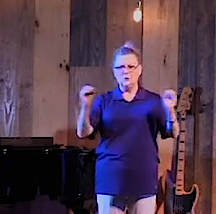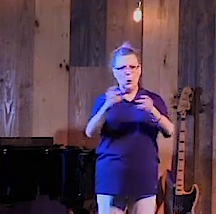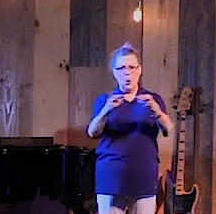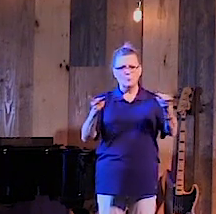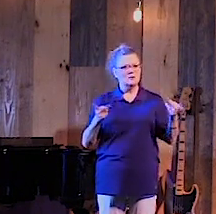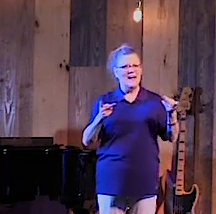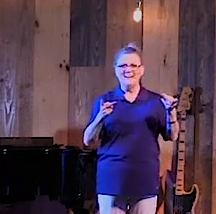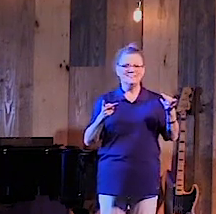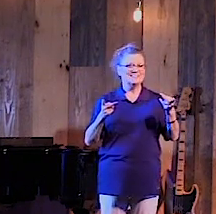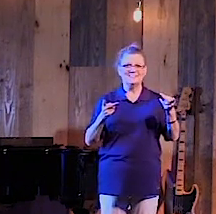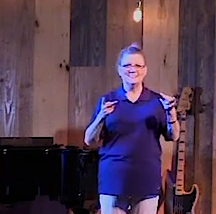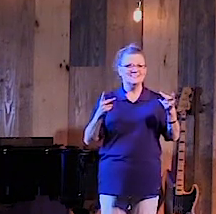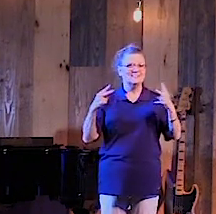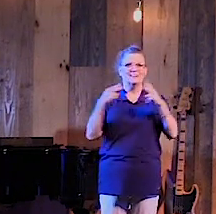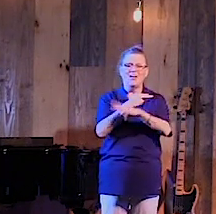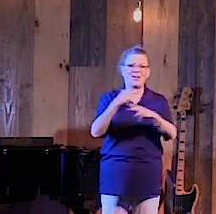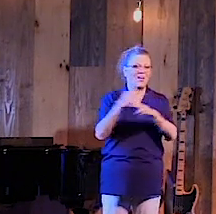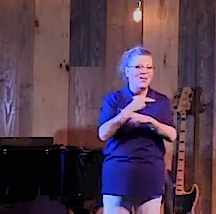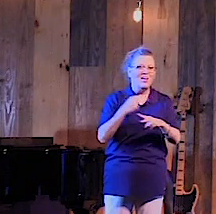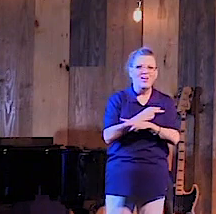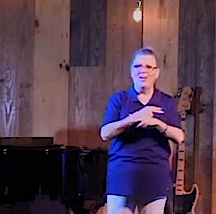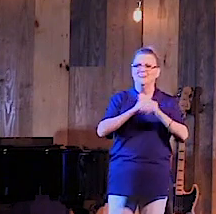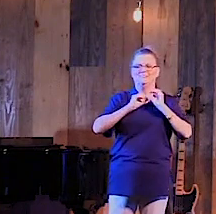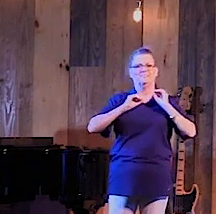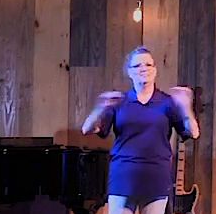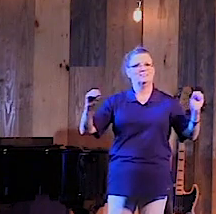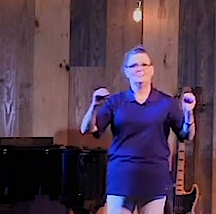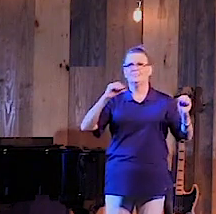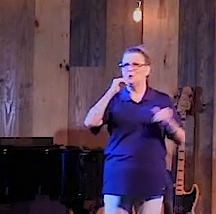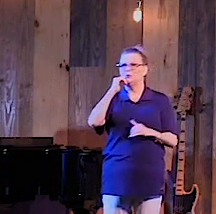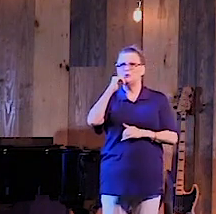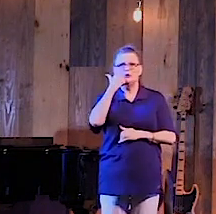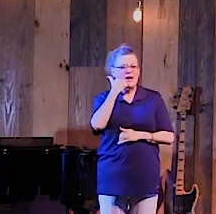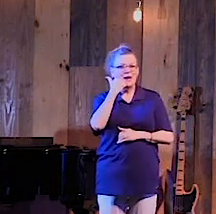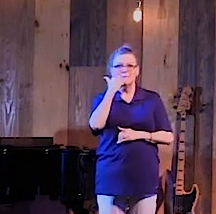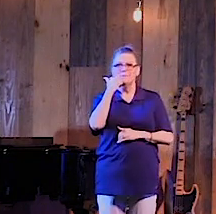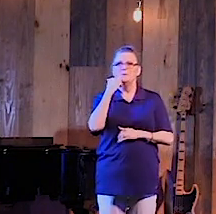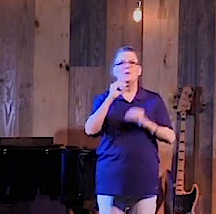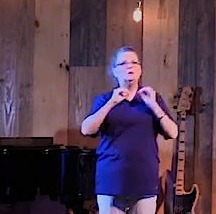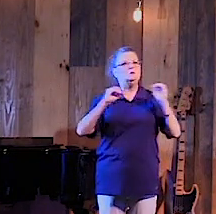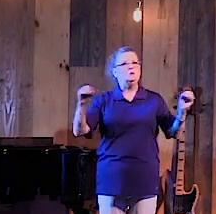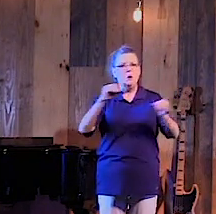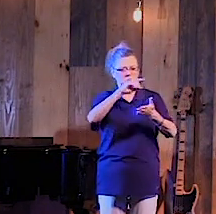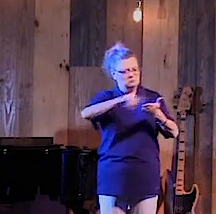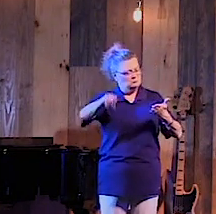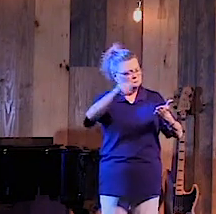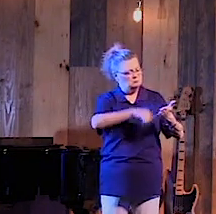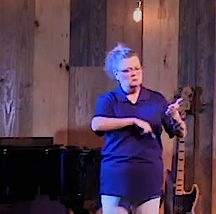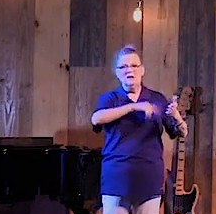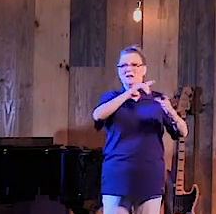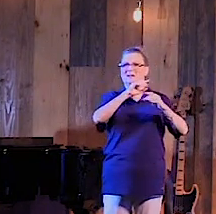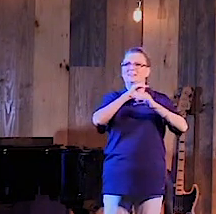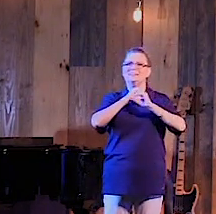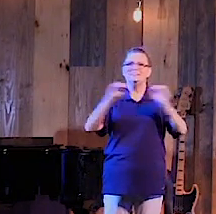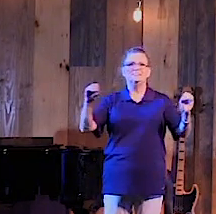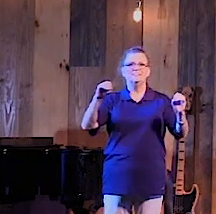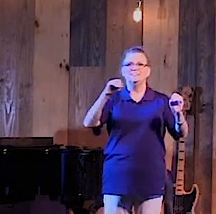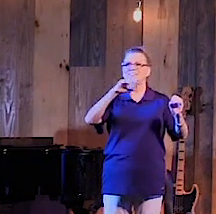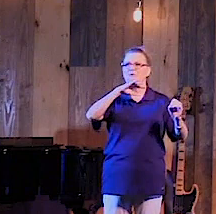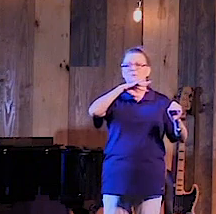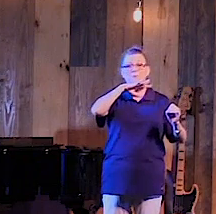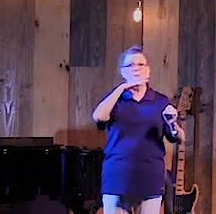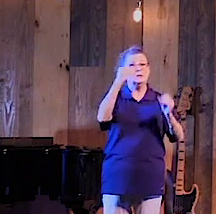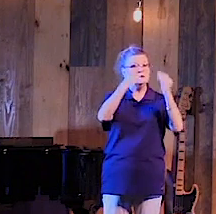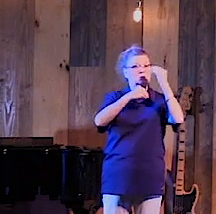too far. There's no recklessness too severe. There's no shame too great. No corruption too advanced. And no pig pen too